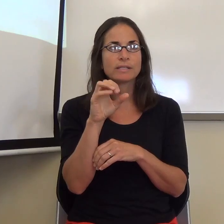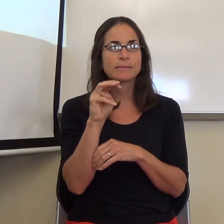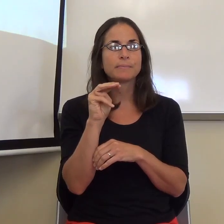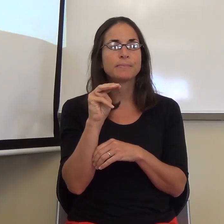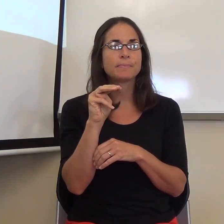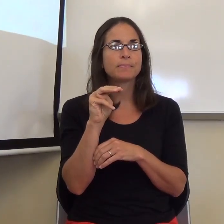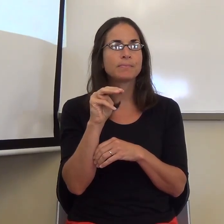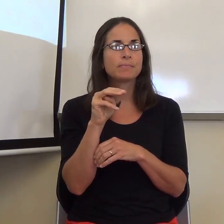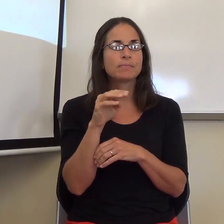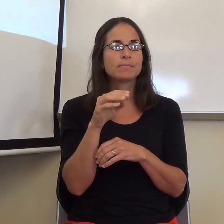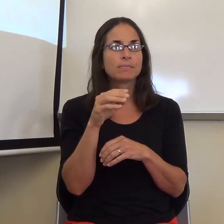repeated? Okay,